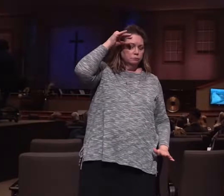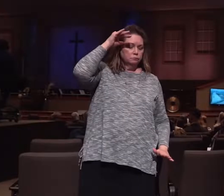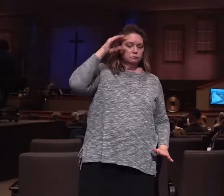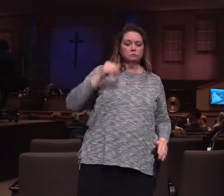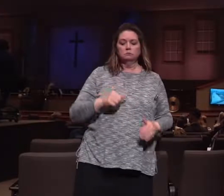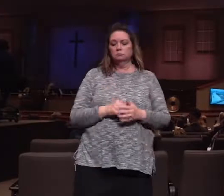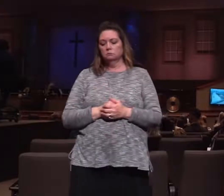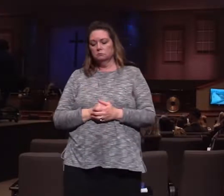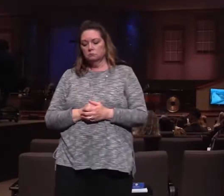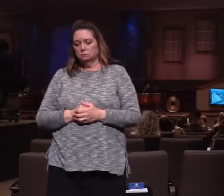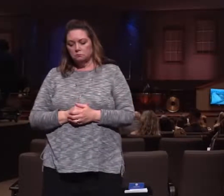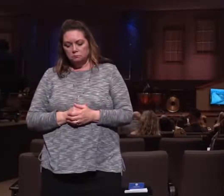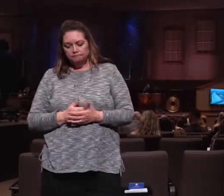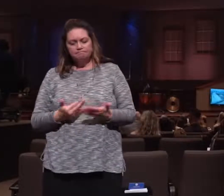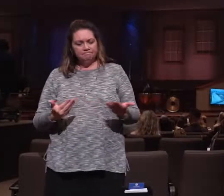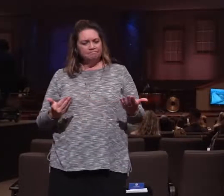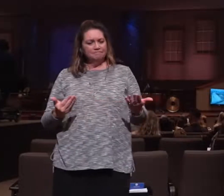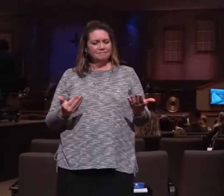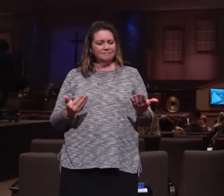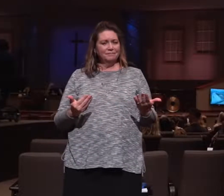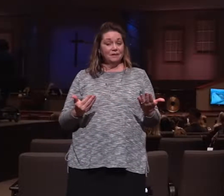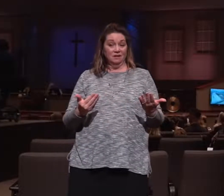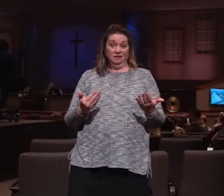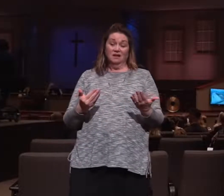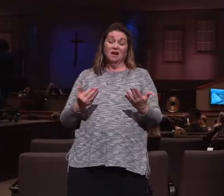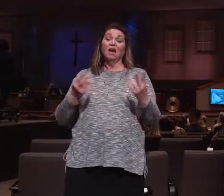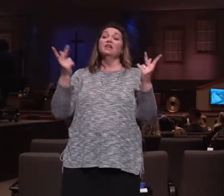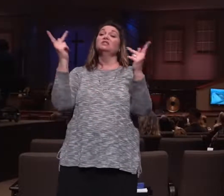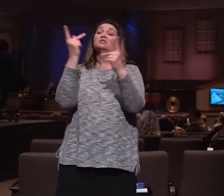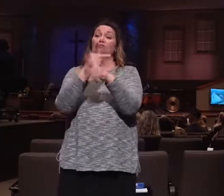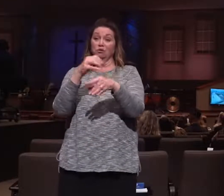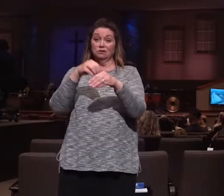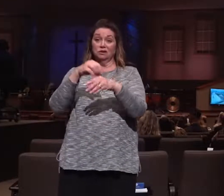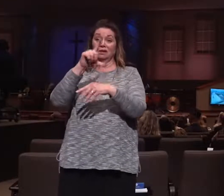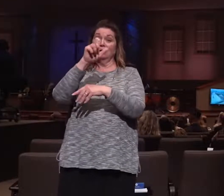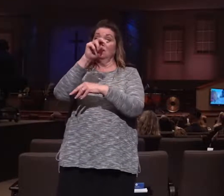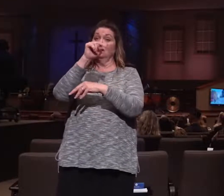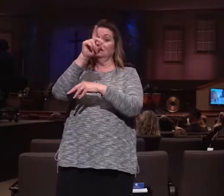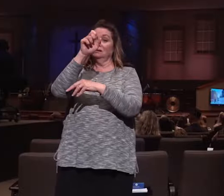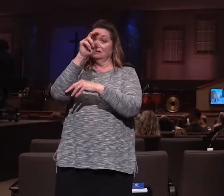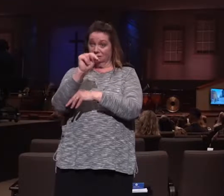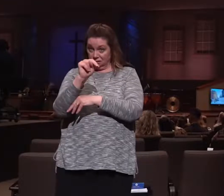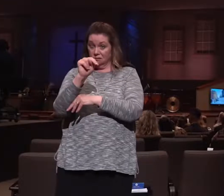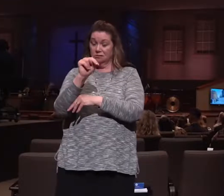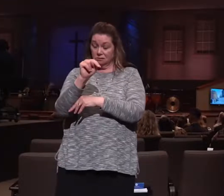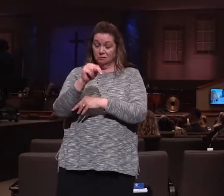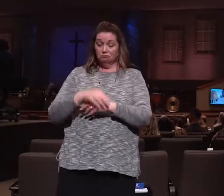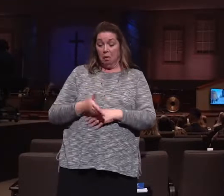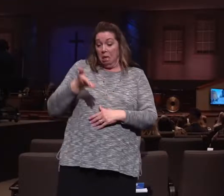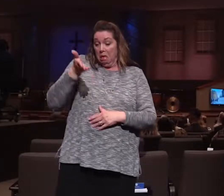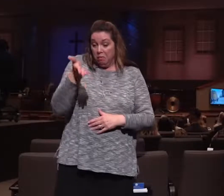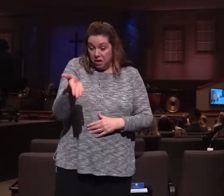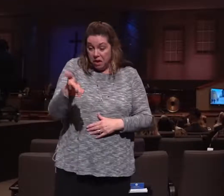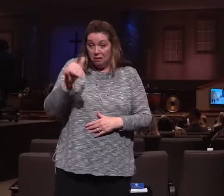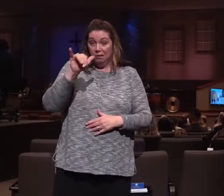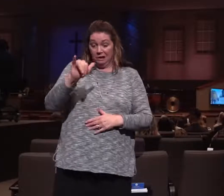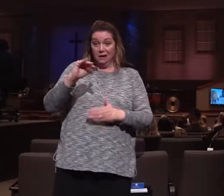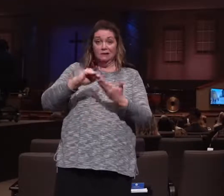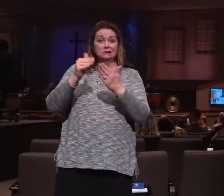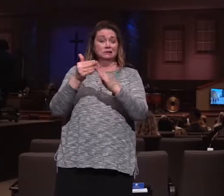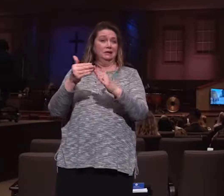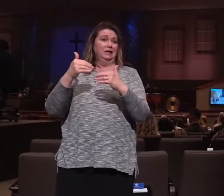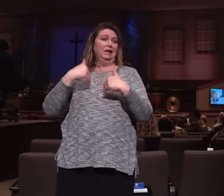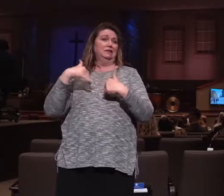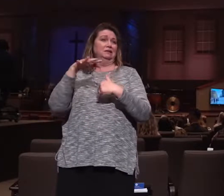This mindset is especially felt in the capital city, London. London is home to nearly 9.5